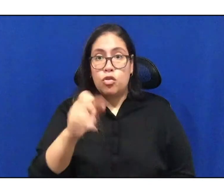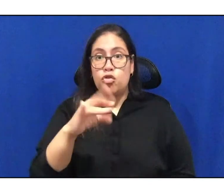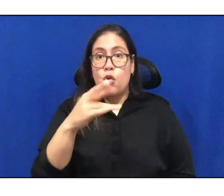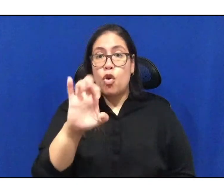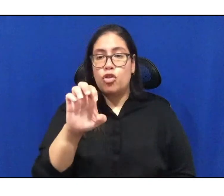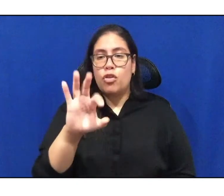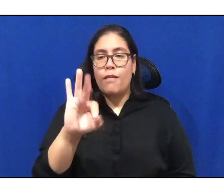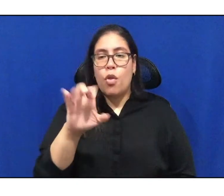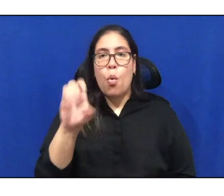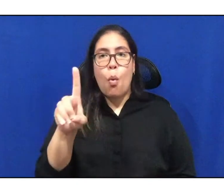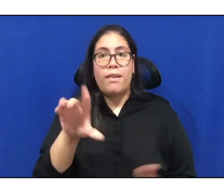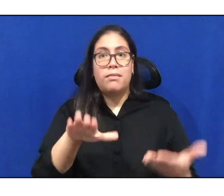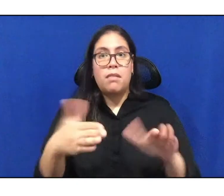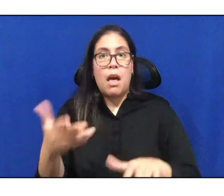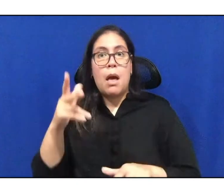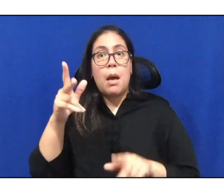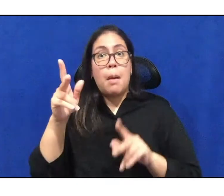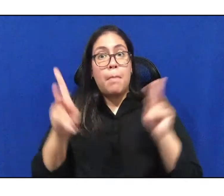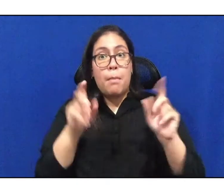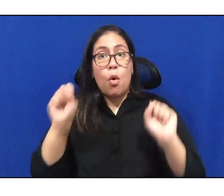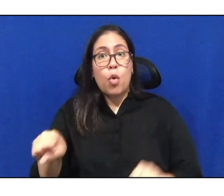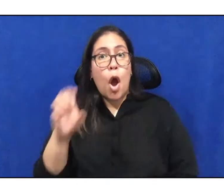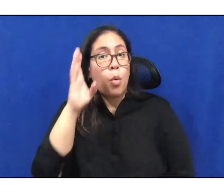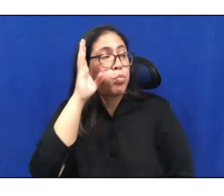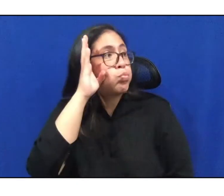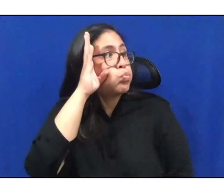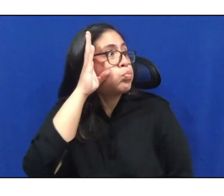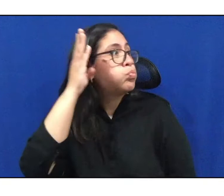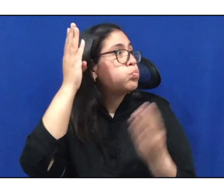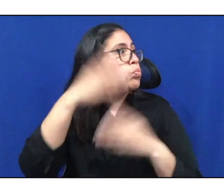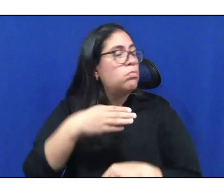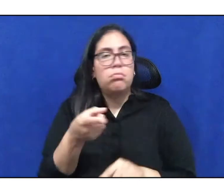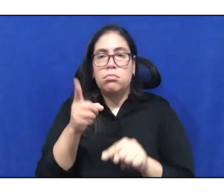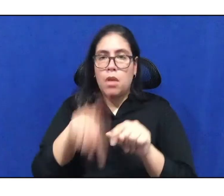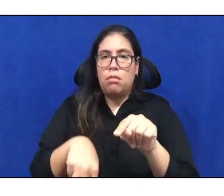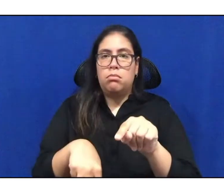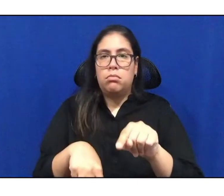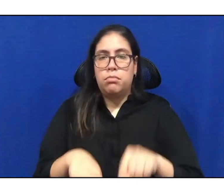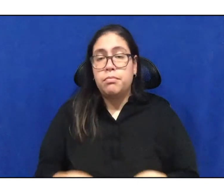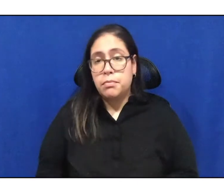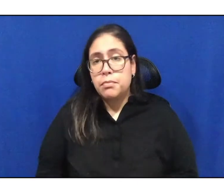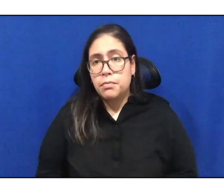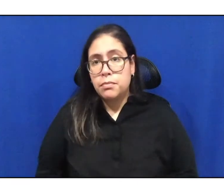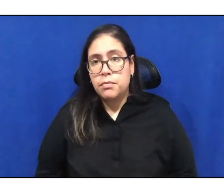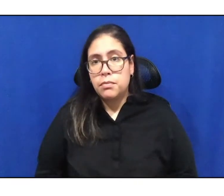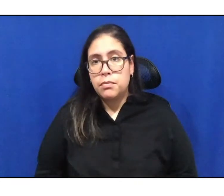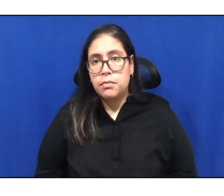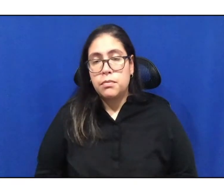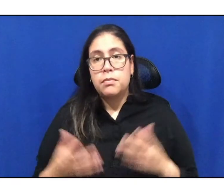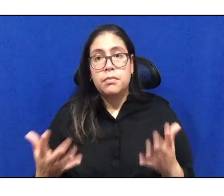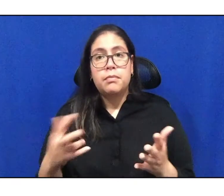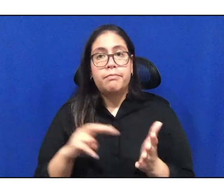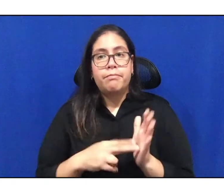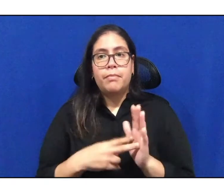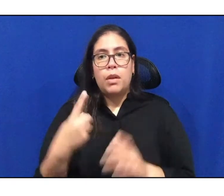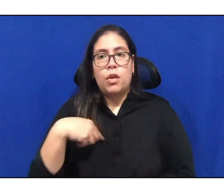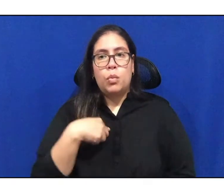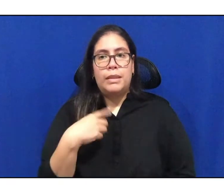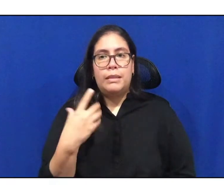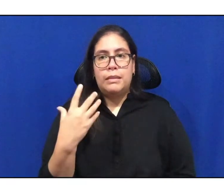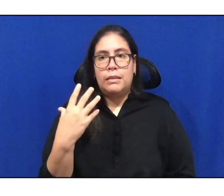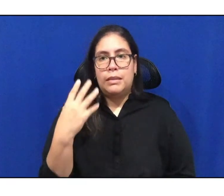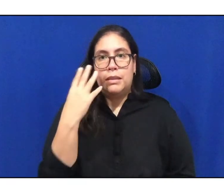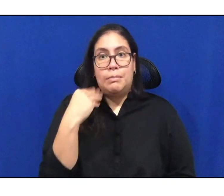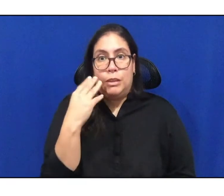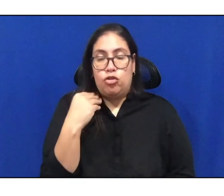for people to look away. And I think we're experiencing what was part of a backlash that started to